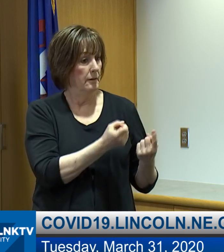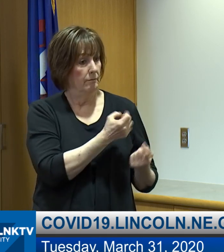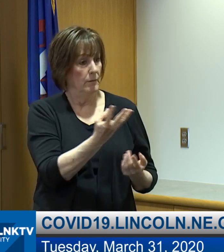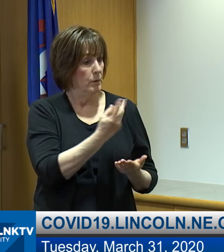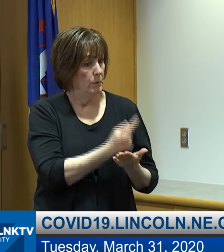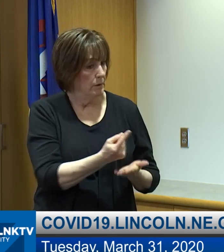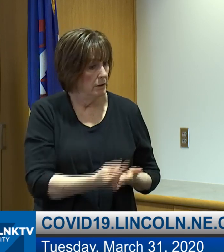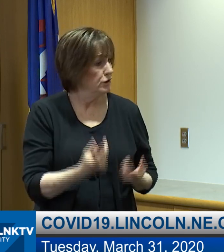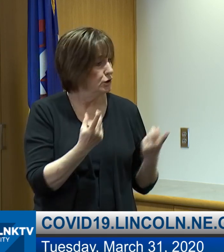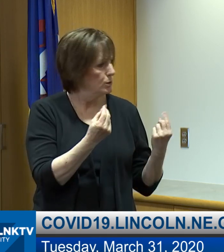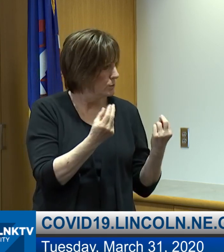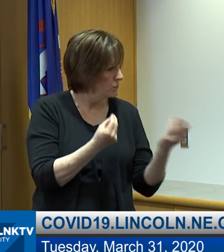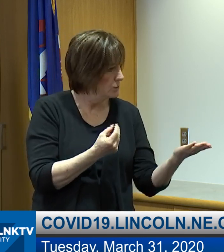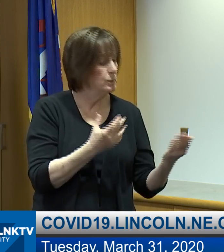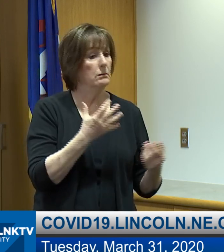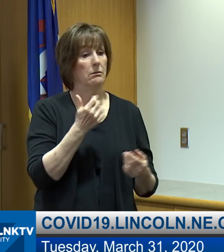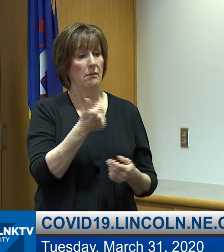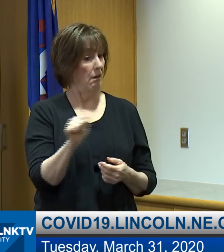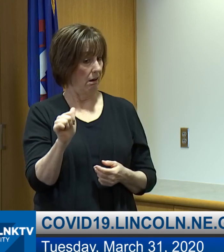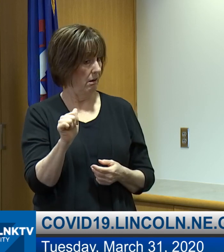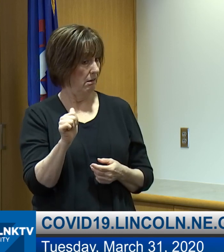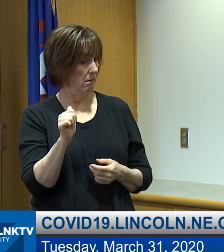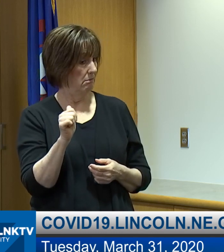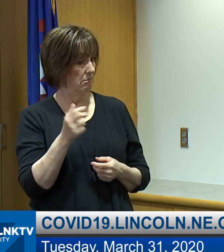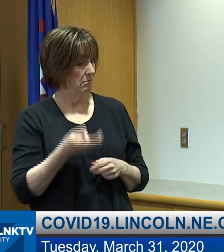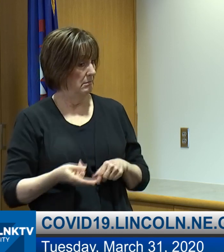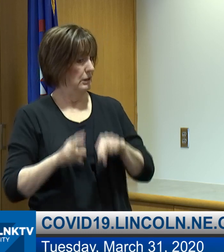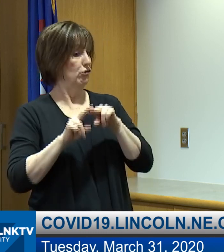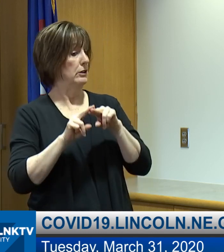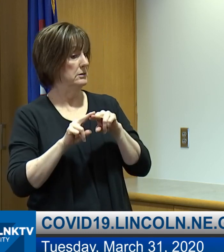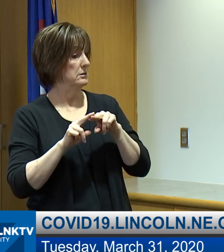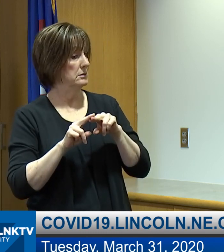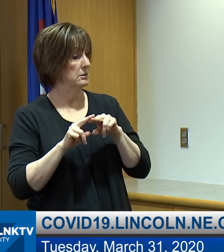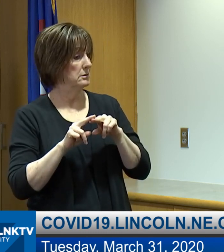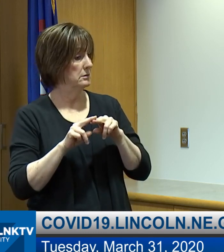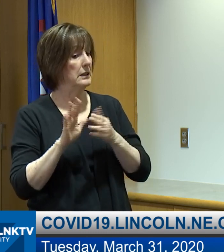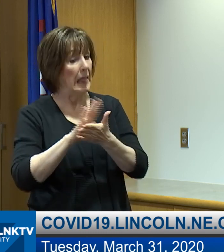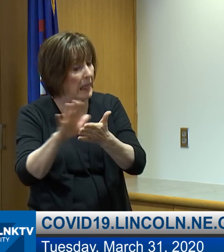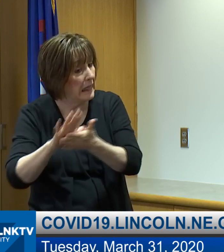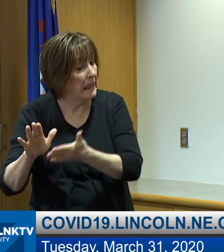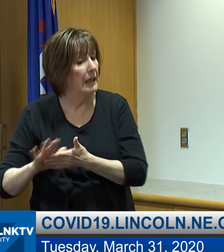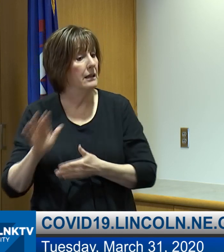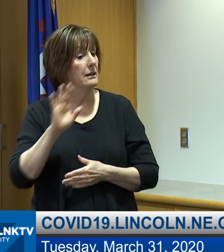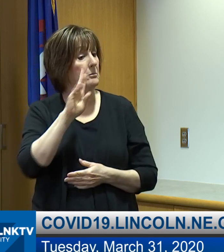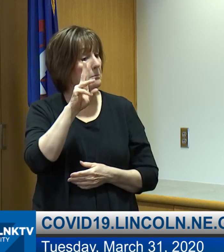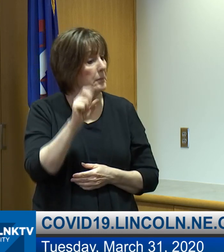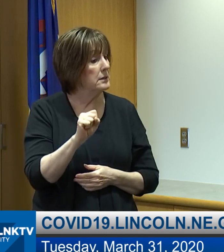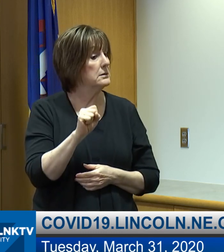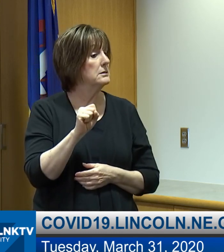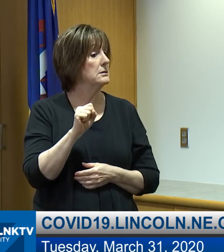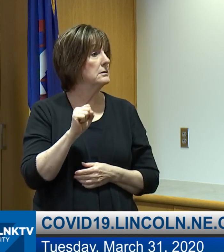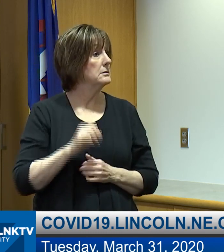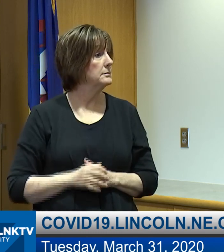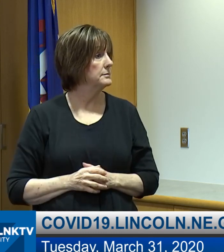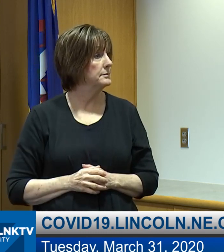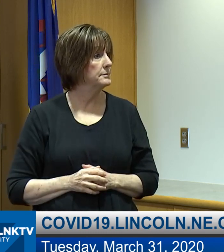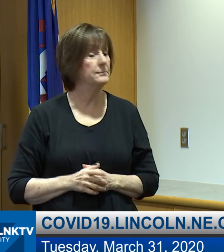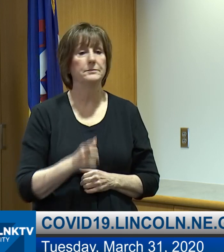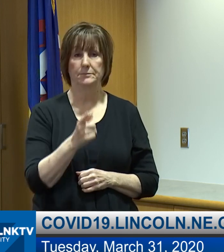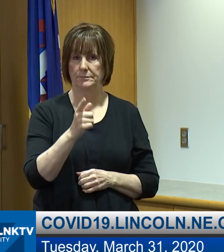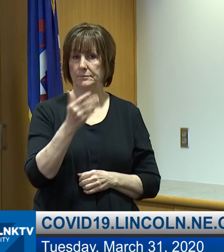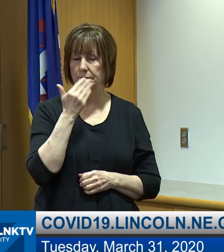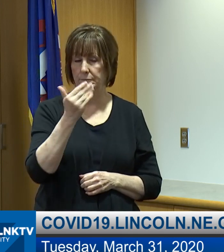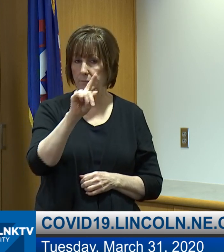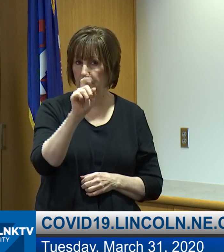And is there any, or have there been any sort of increased disinfection of the cabins? That's a